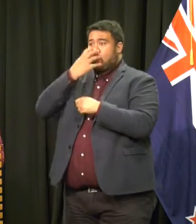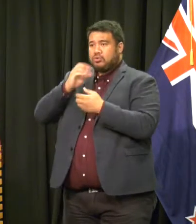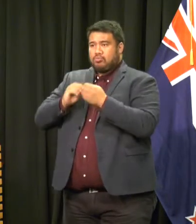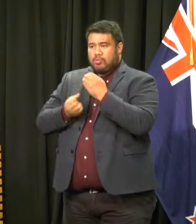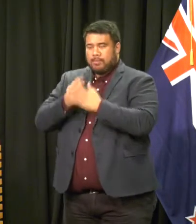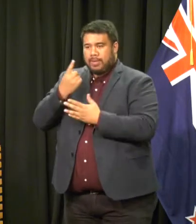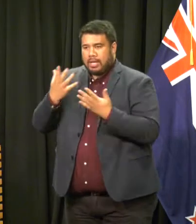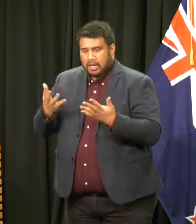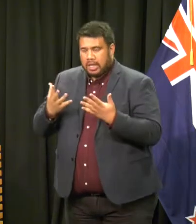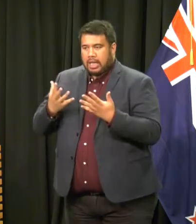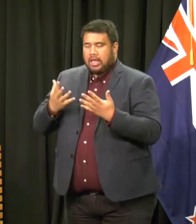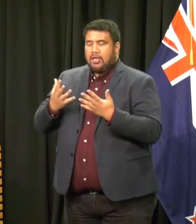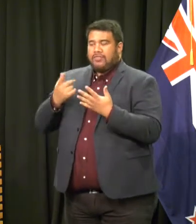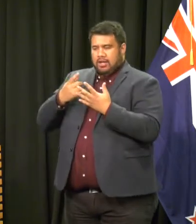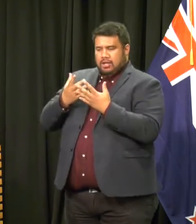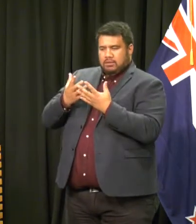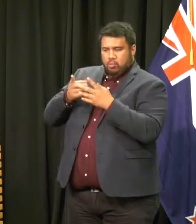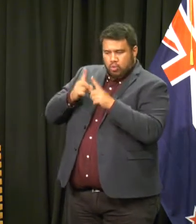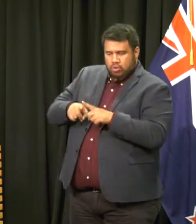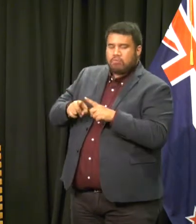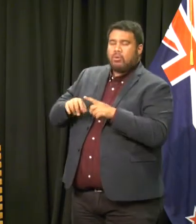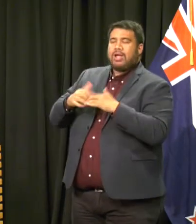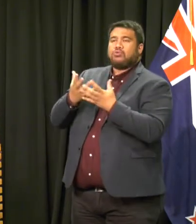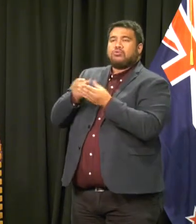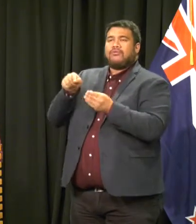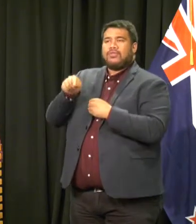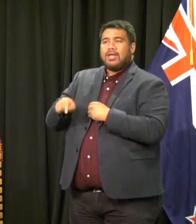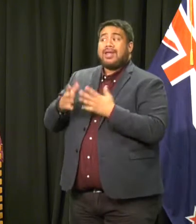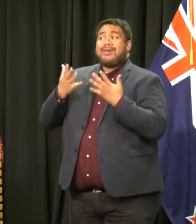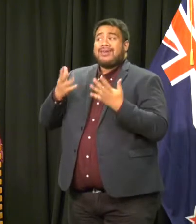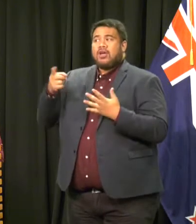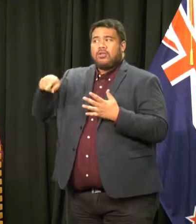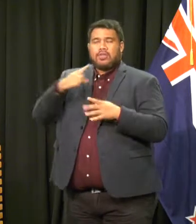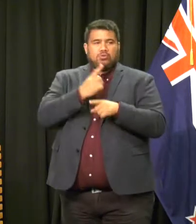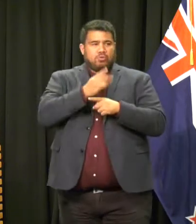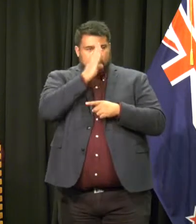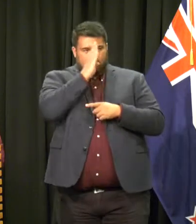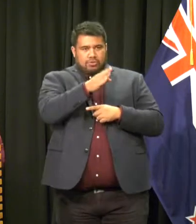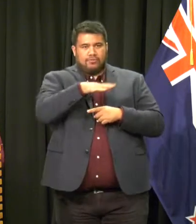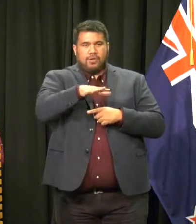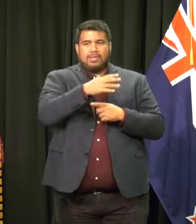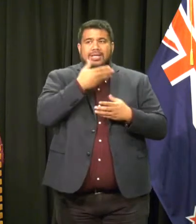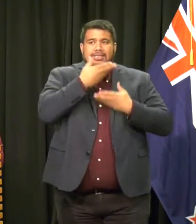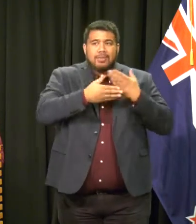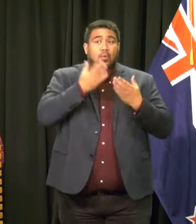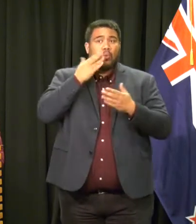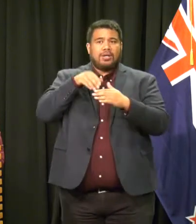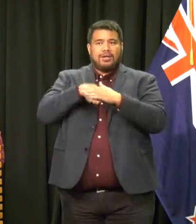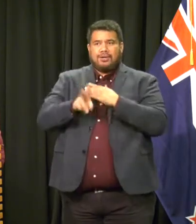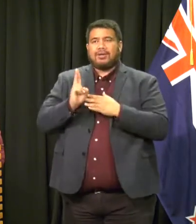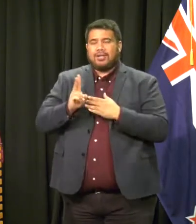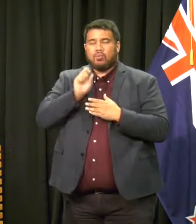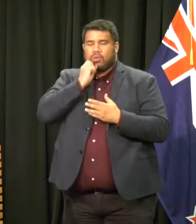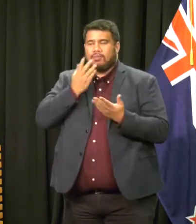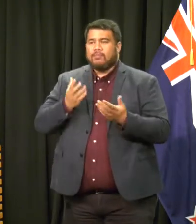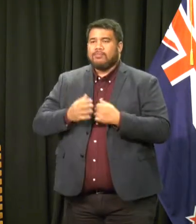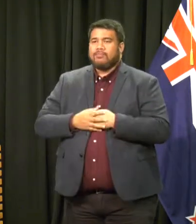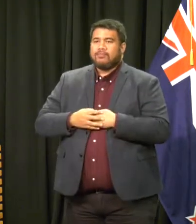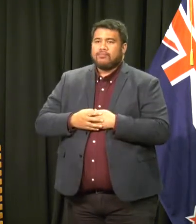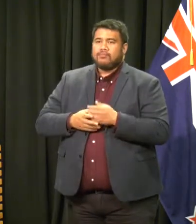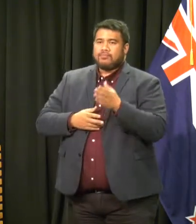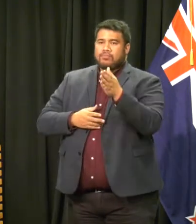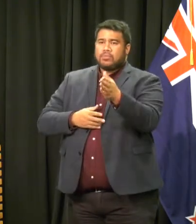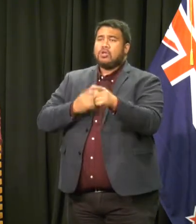issue, and now the agency is talking directly with families about when they expect to re-enter, and that's something that we're leaving to them. Prime Minister,